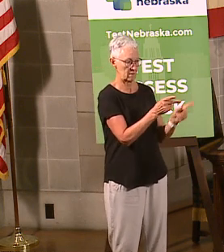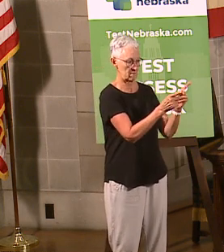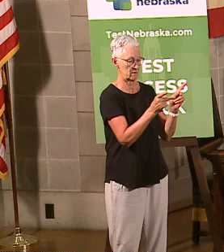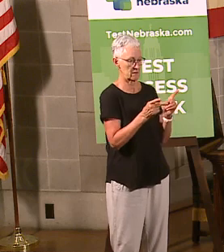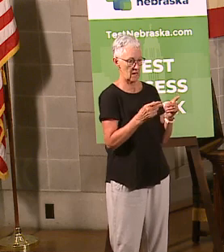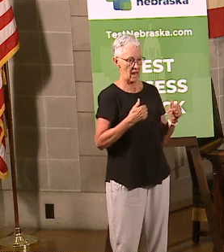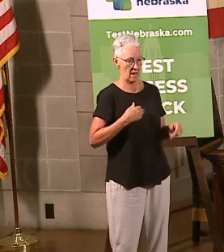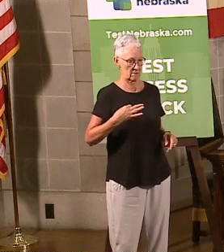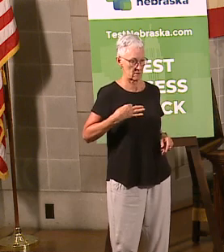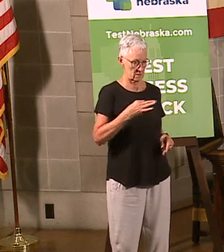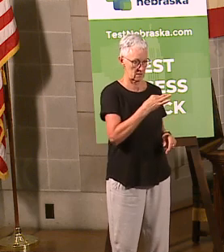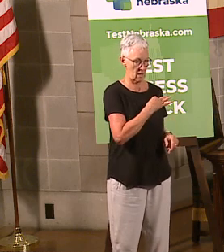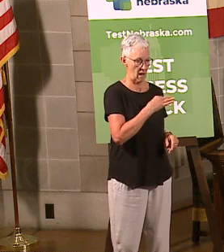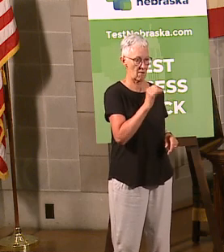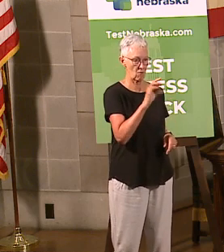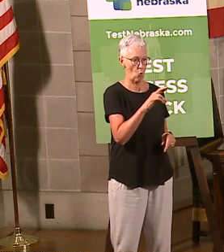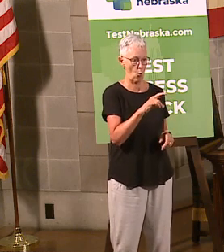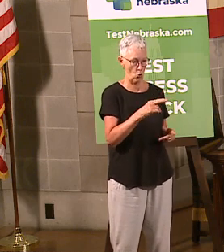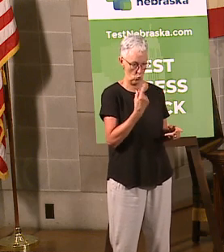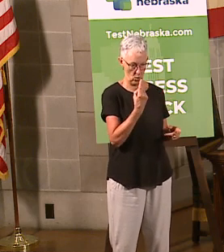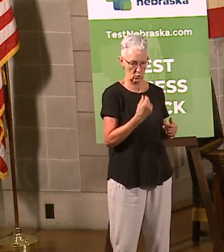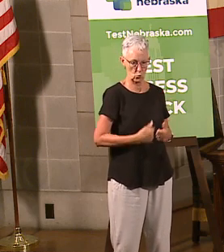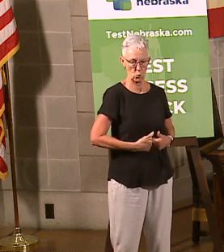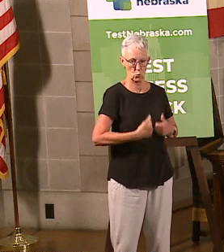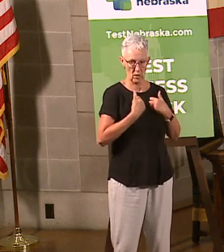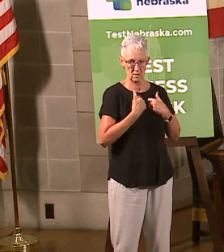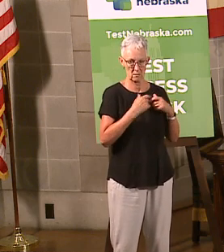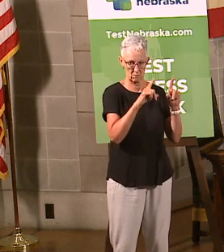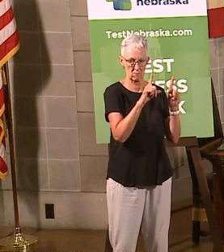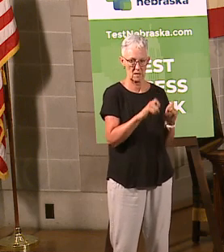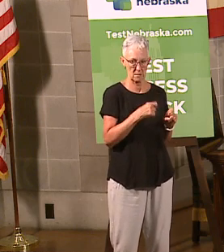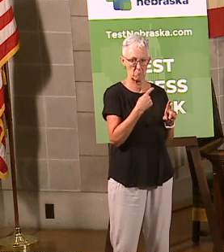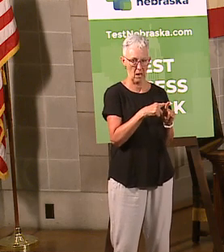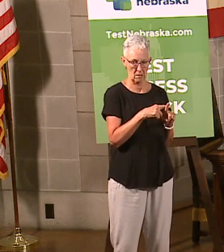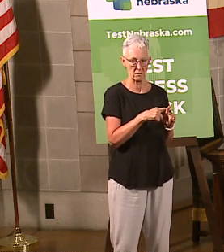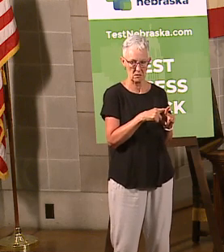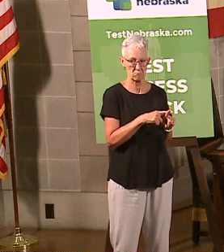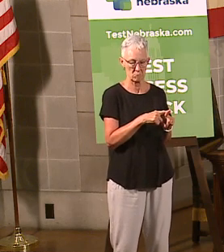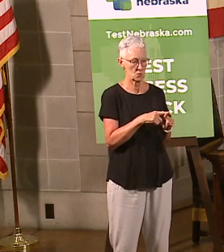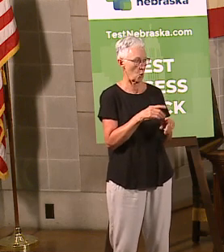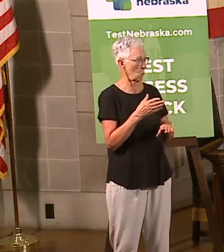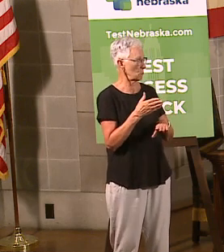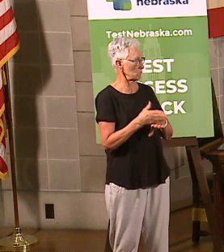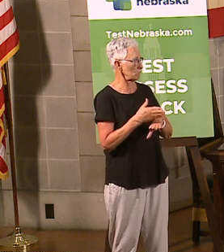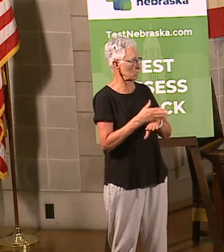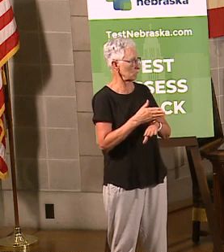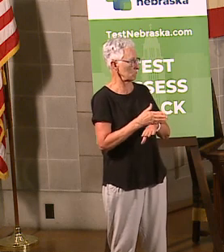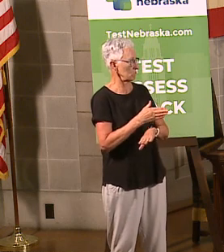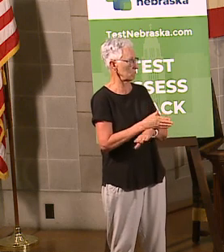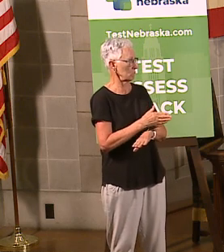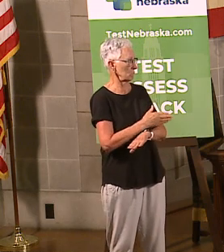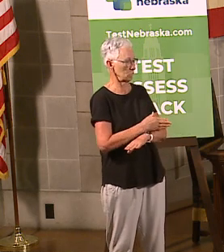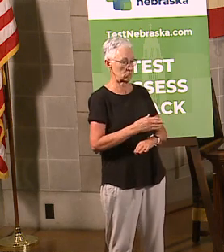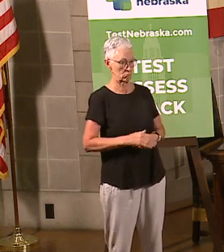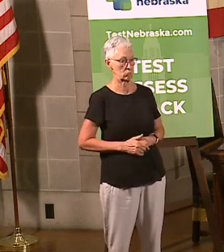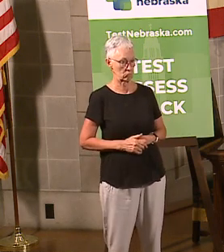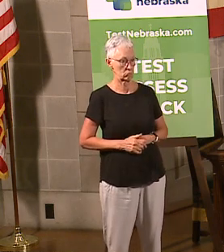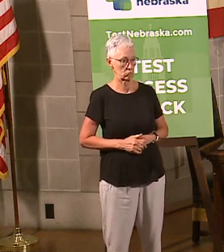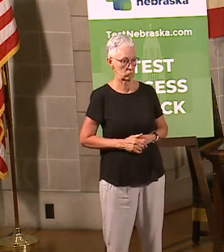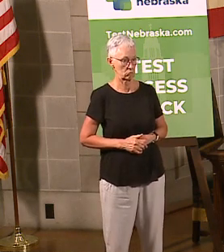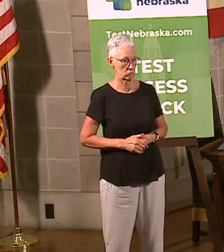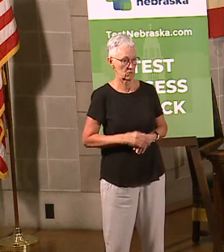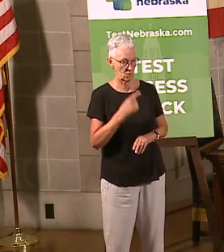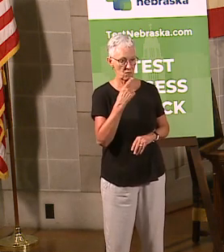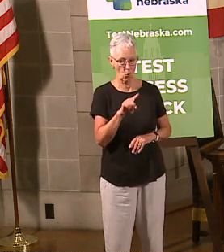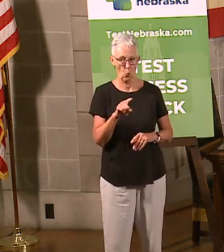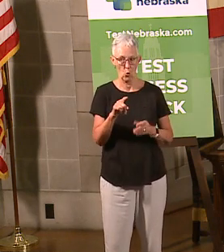or a resident test positive. So I think it's getting somewhat better as far as